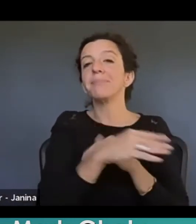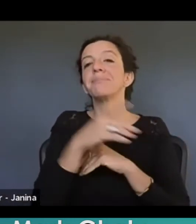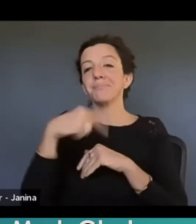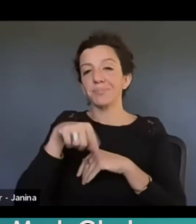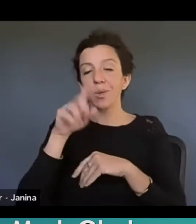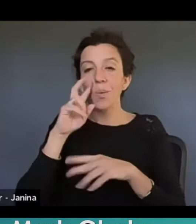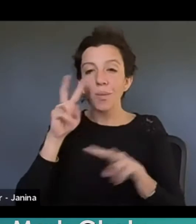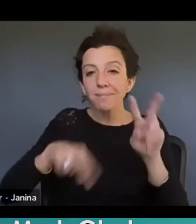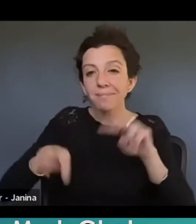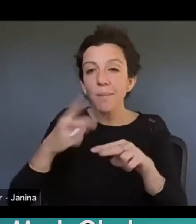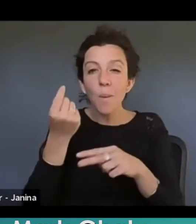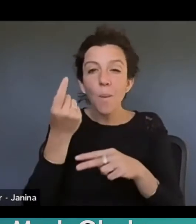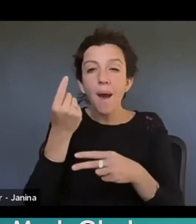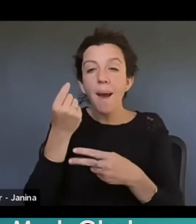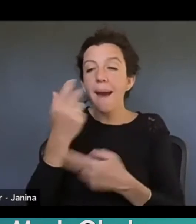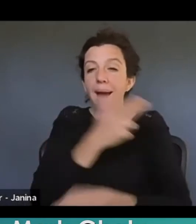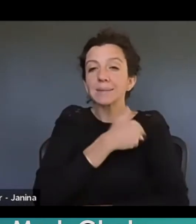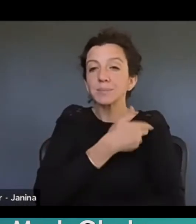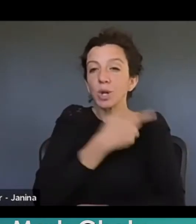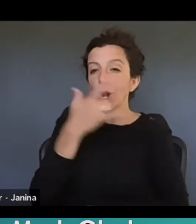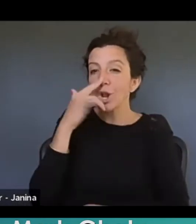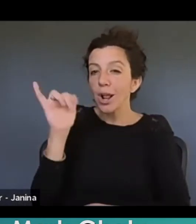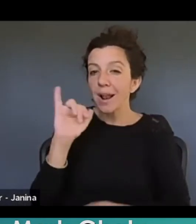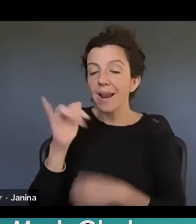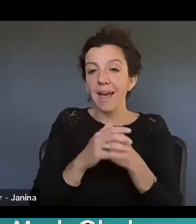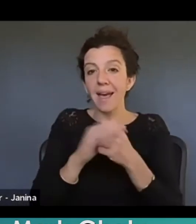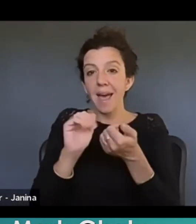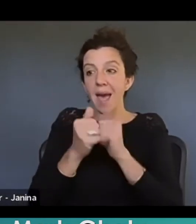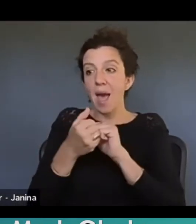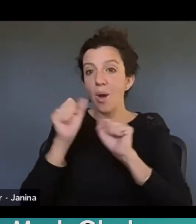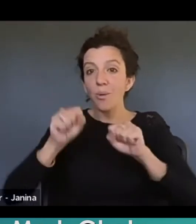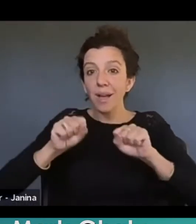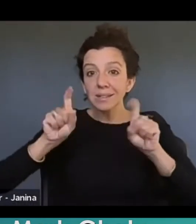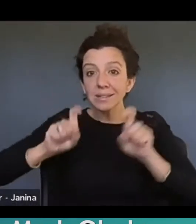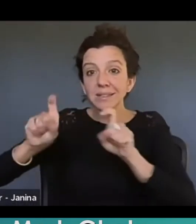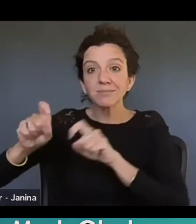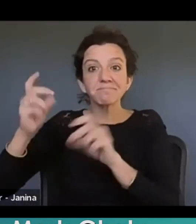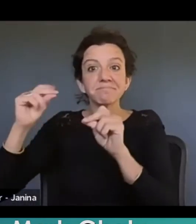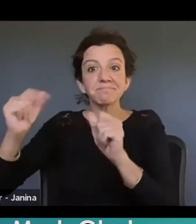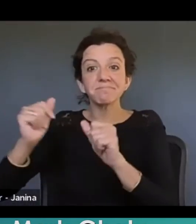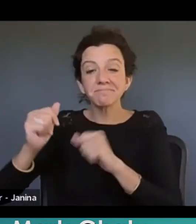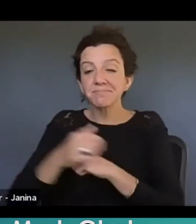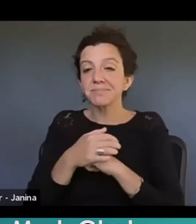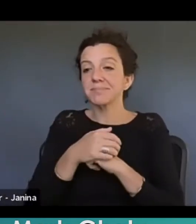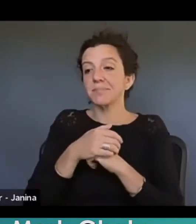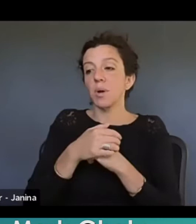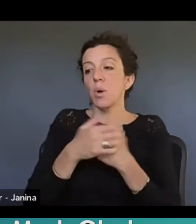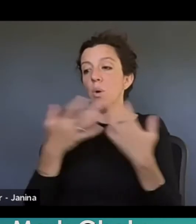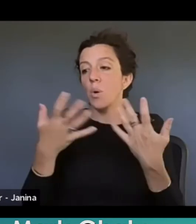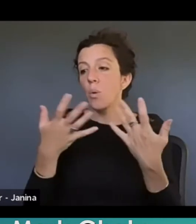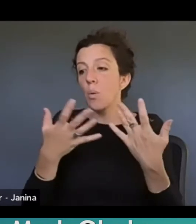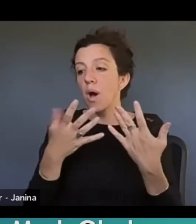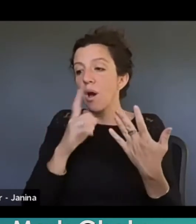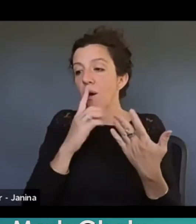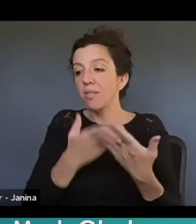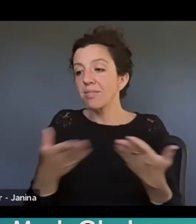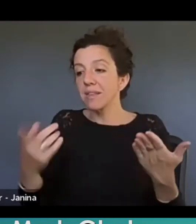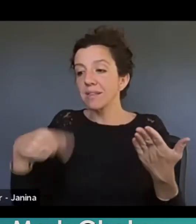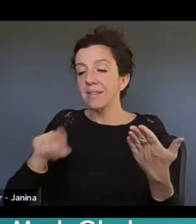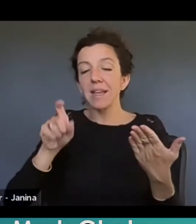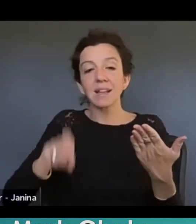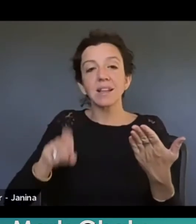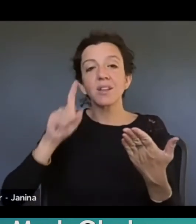what is the hospital capacity looking like, what are the testing resources locally, what are the local resources around case